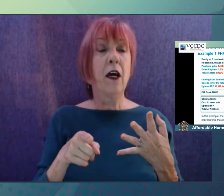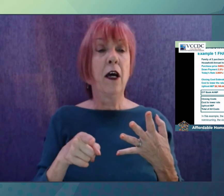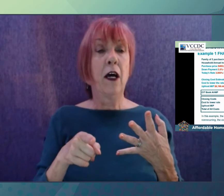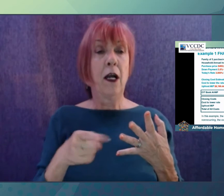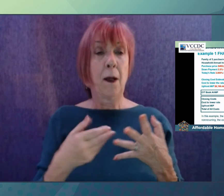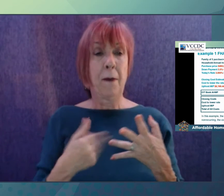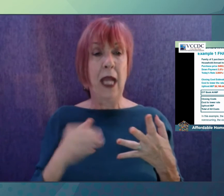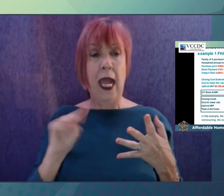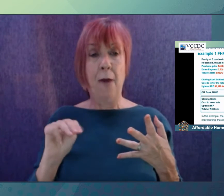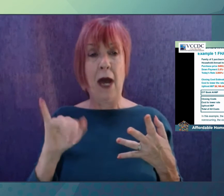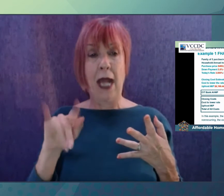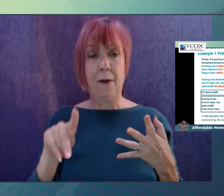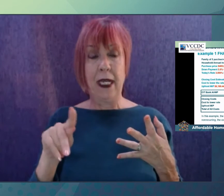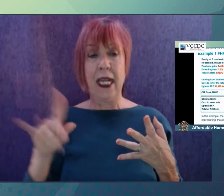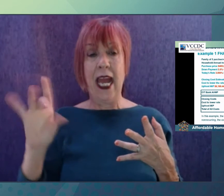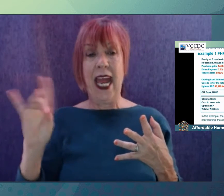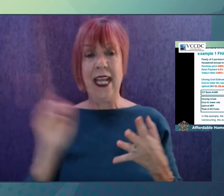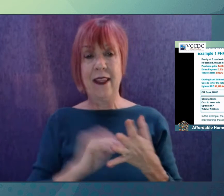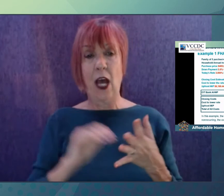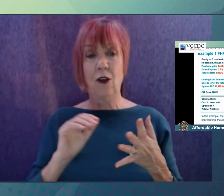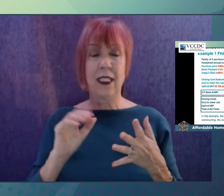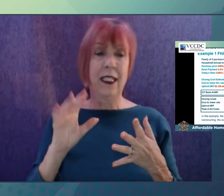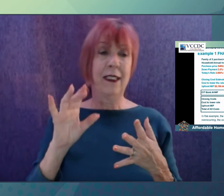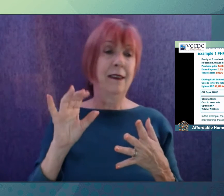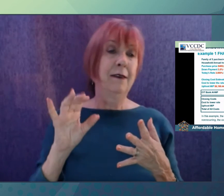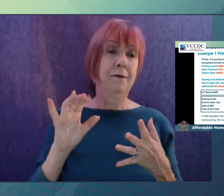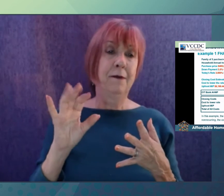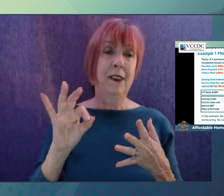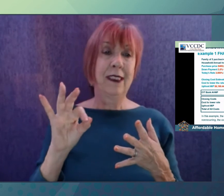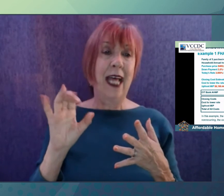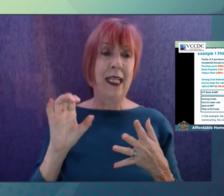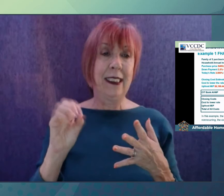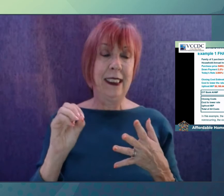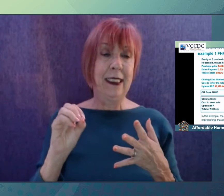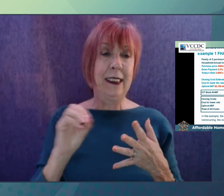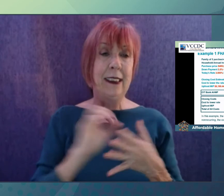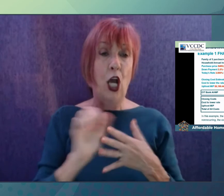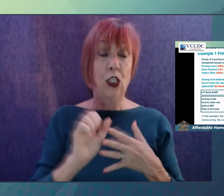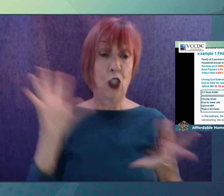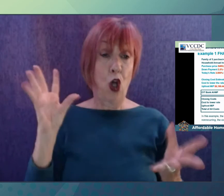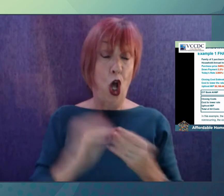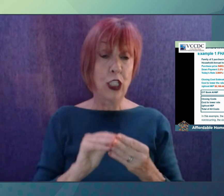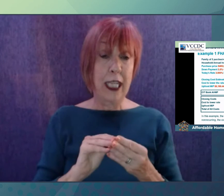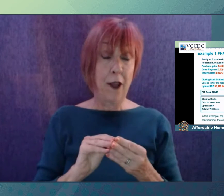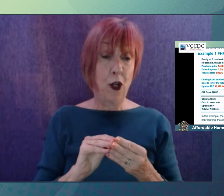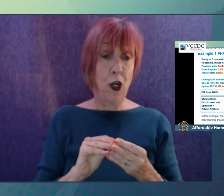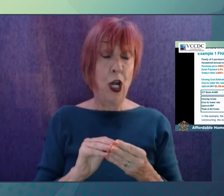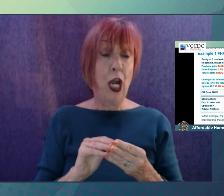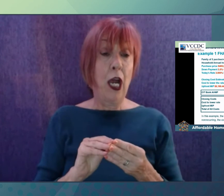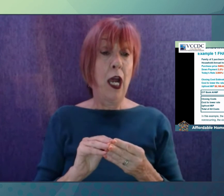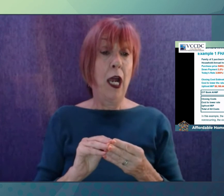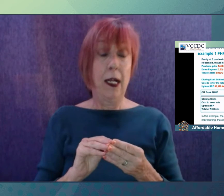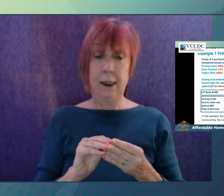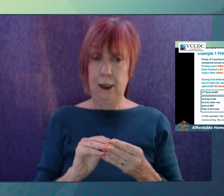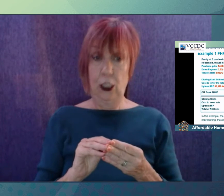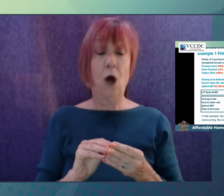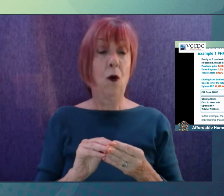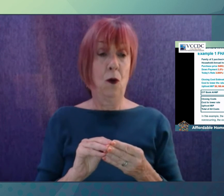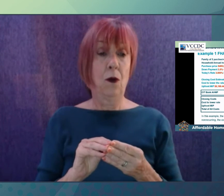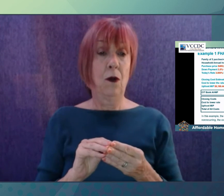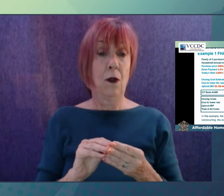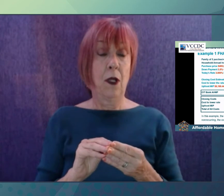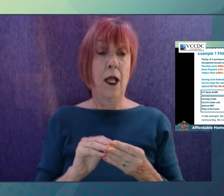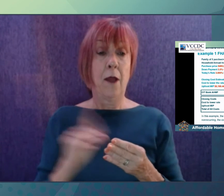upfront MIP of $8,190, totaling $21,460. So in this case, the borrower utilized, again, up